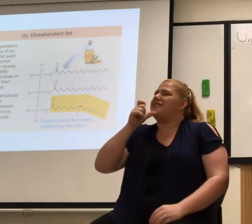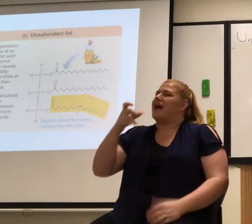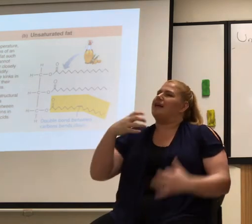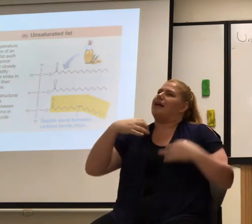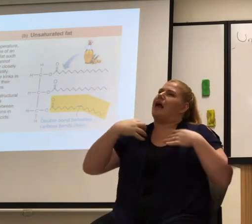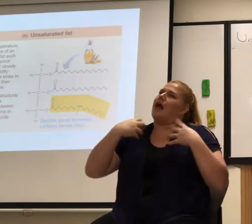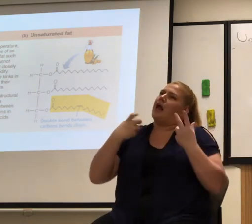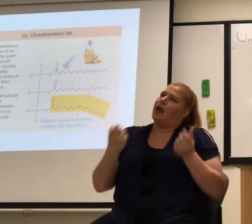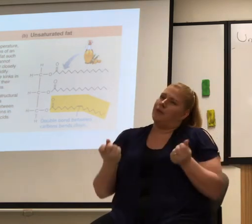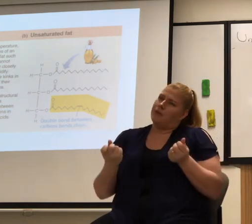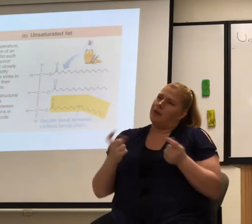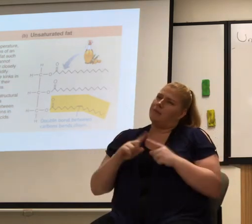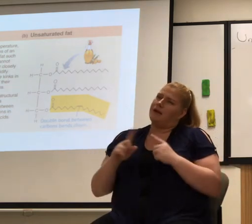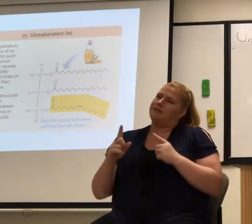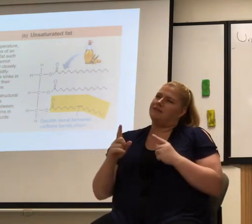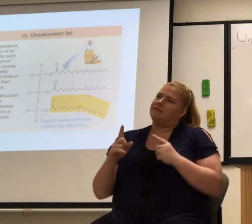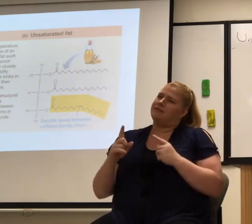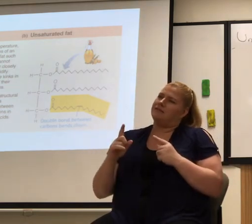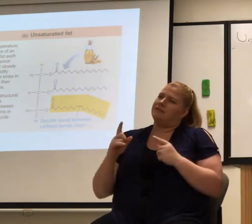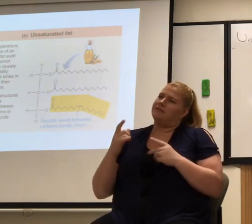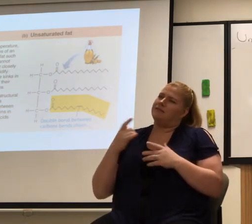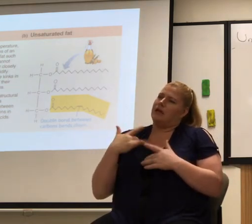less